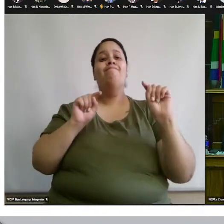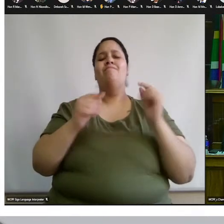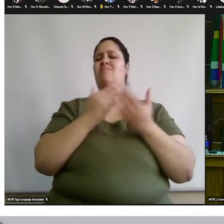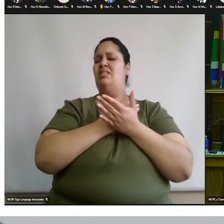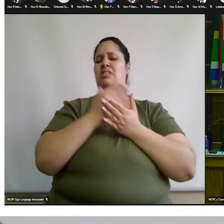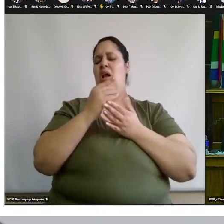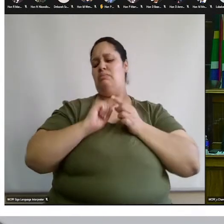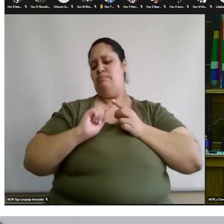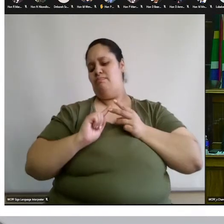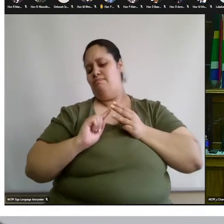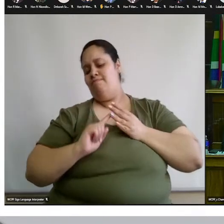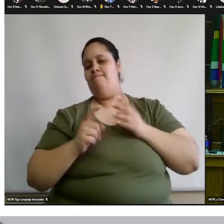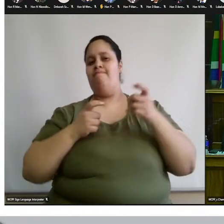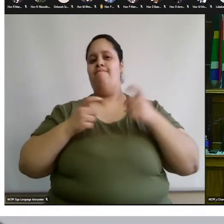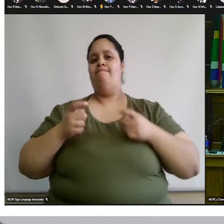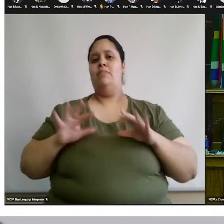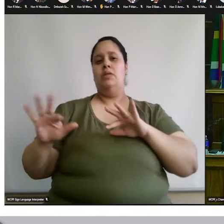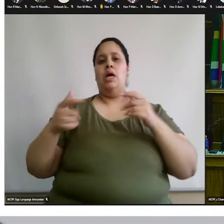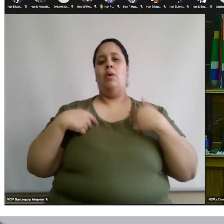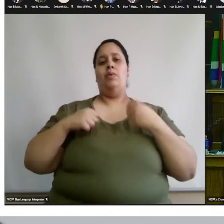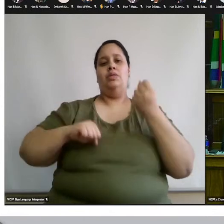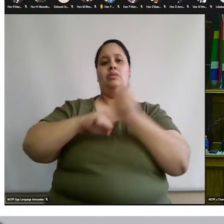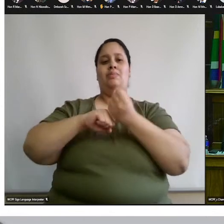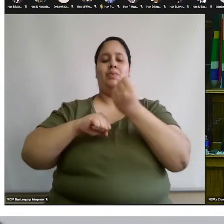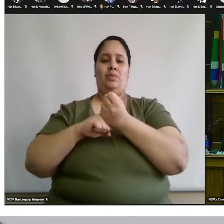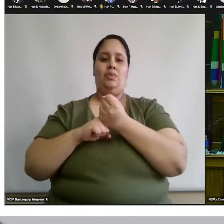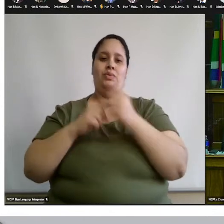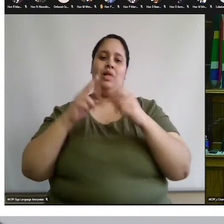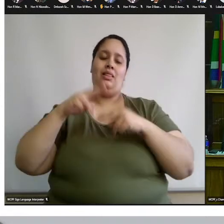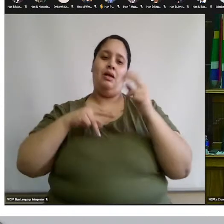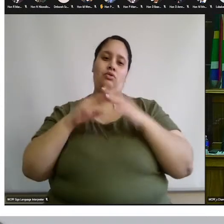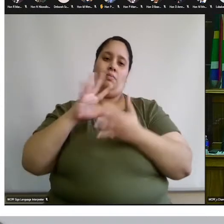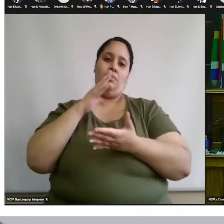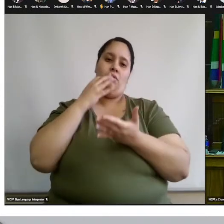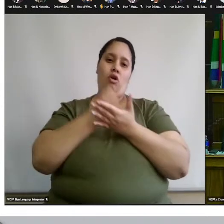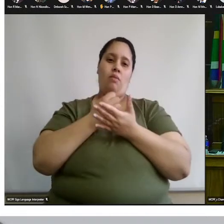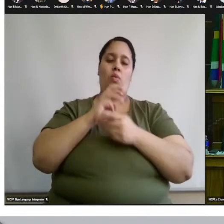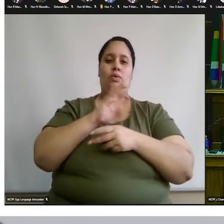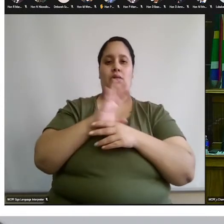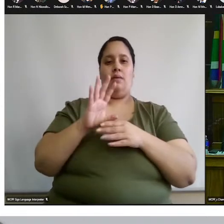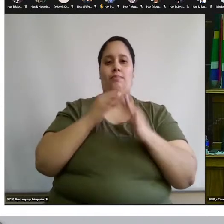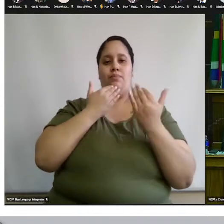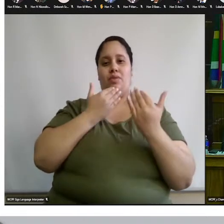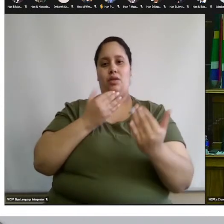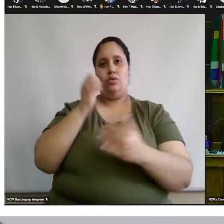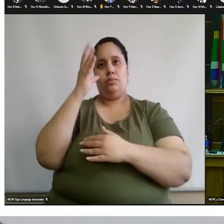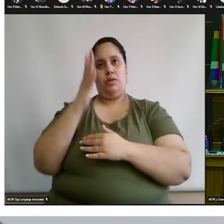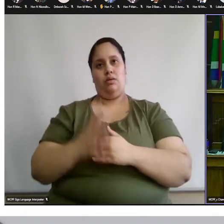the measures that we are taking to support the township economy in the Western Cape. Thank you, Speaker.